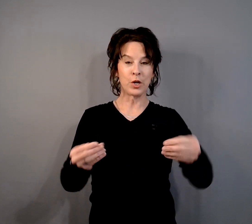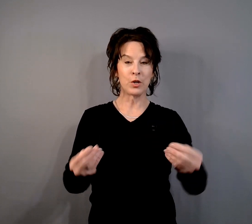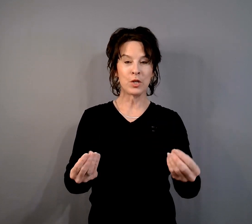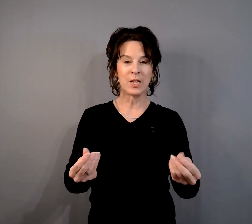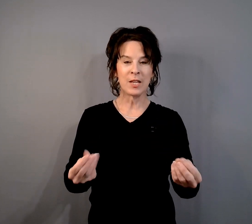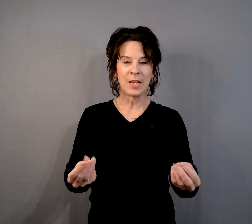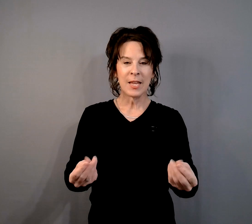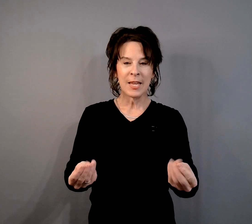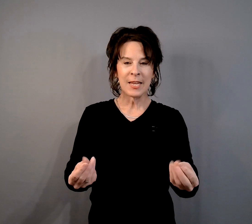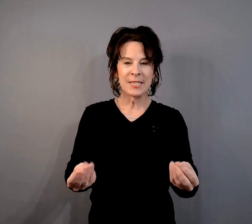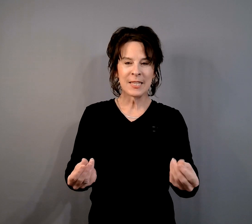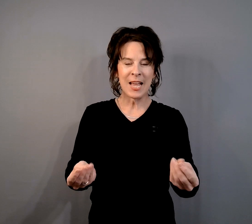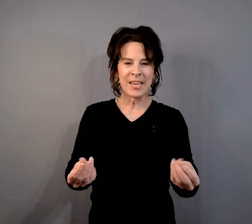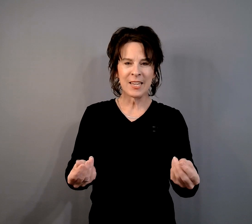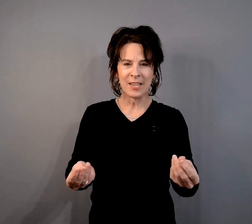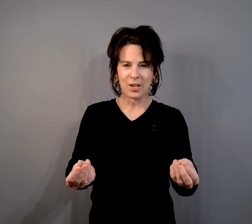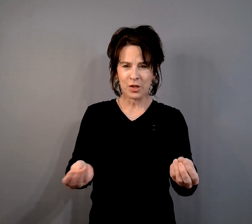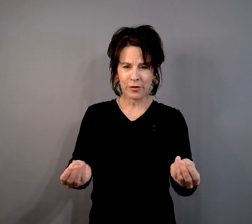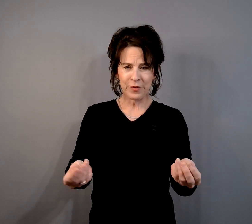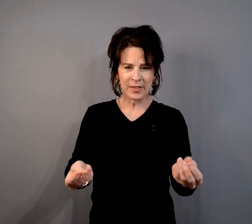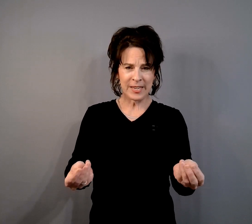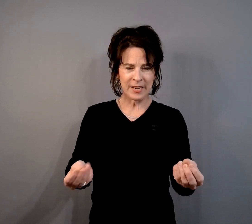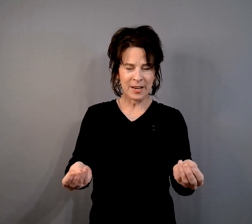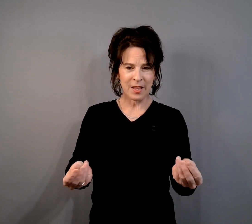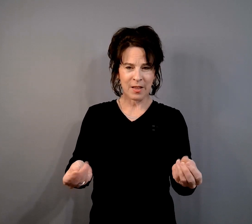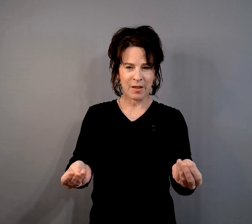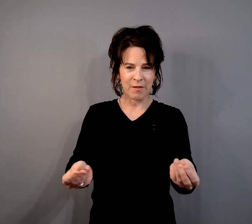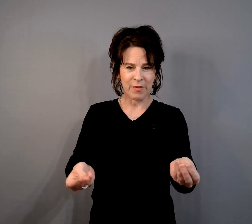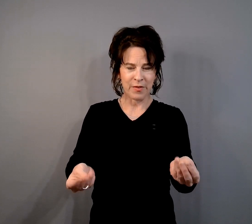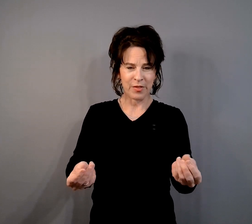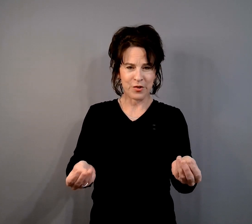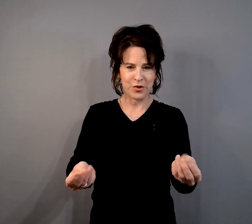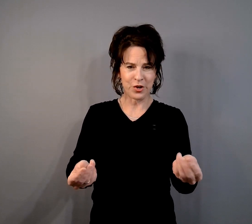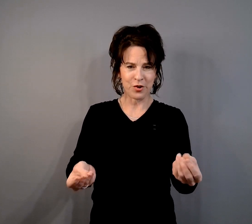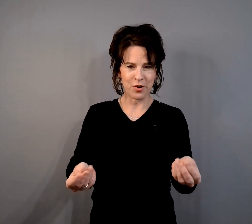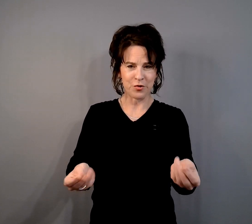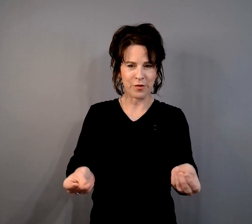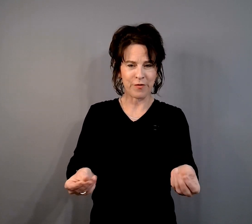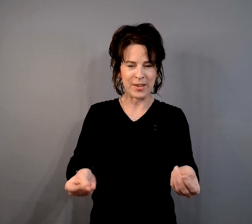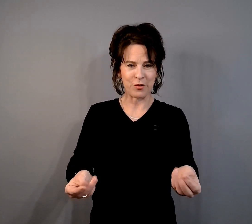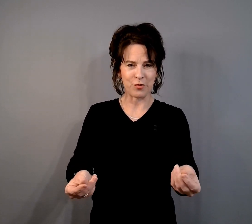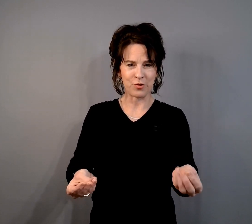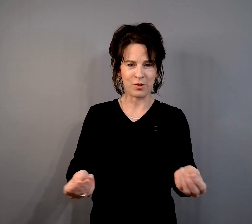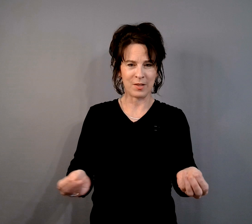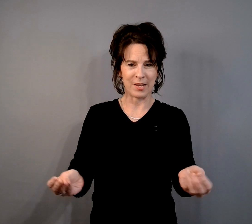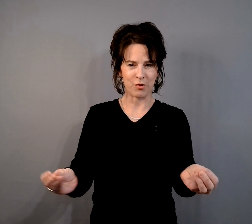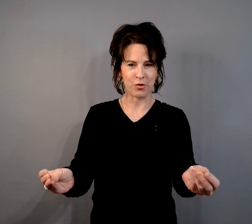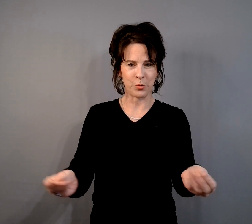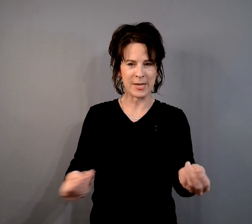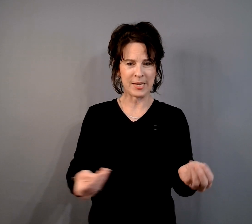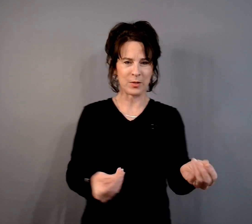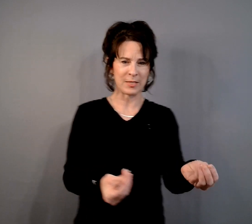dirt, it's like you're feeling of the dirt on your fingers, like they're gritty or